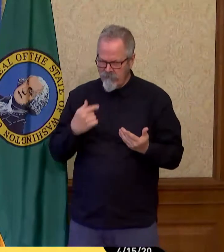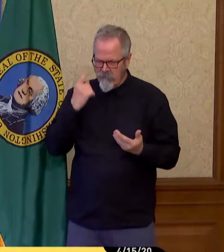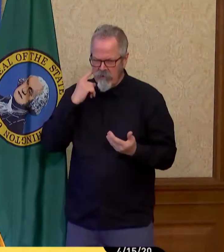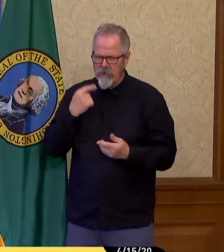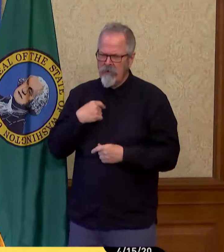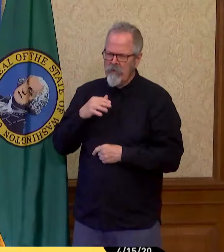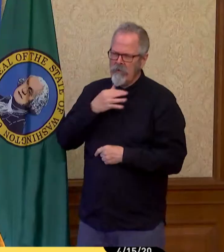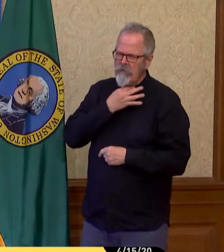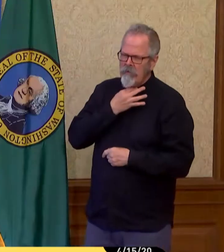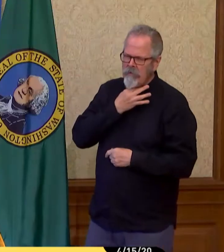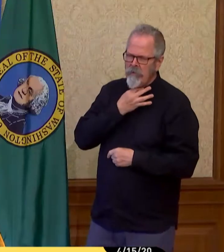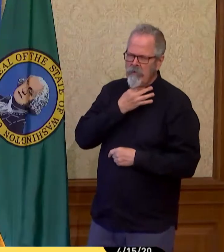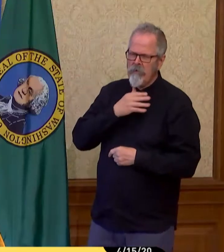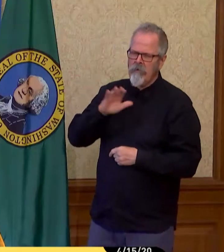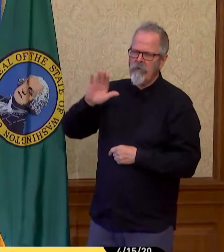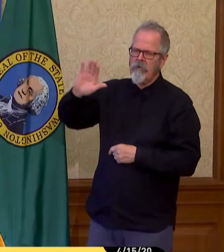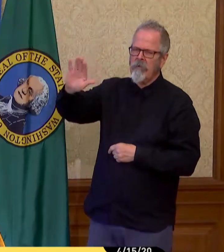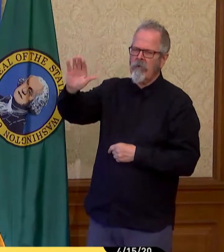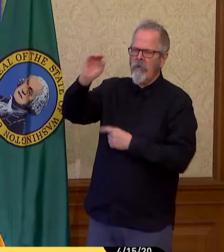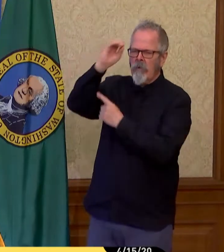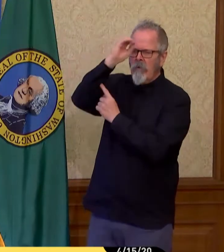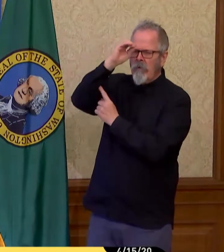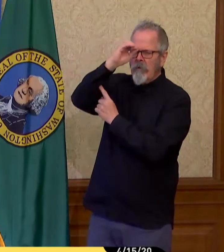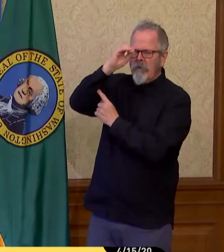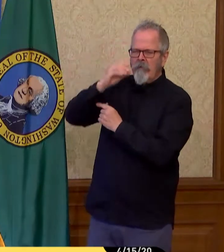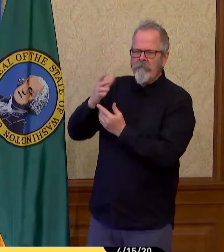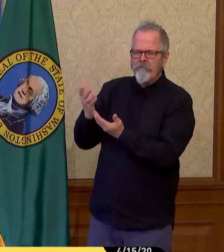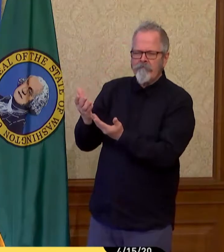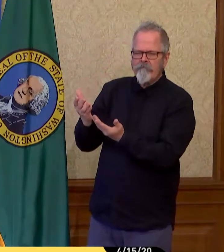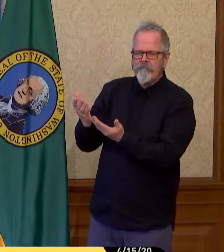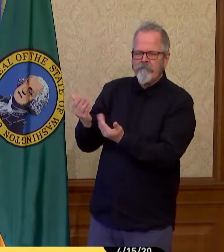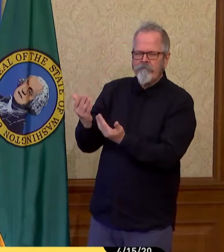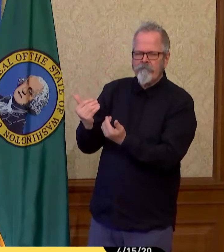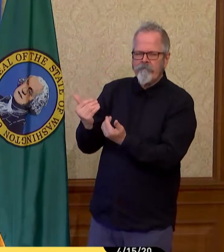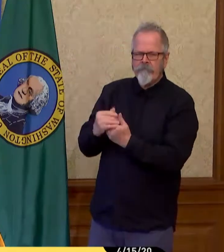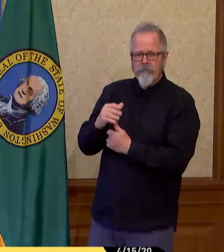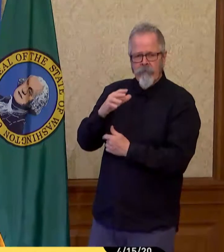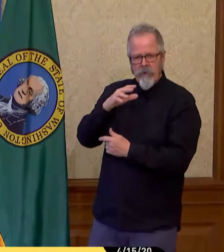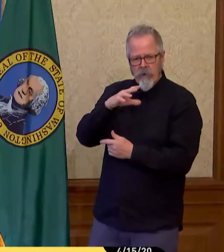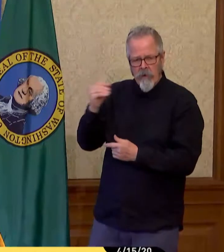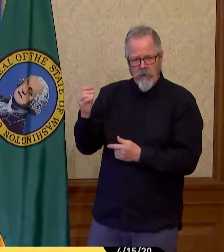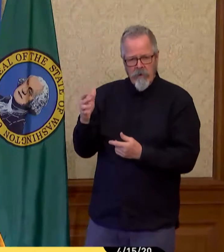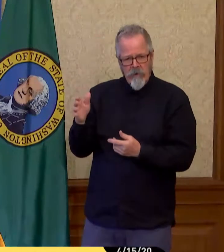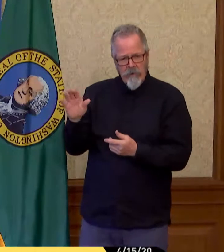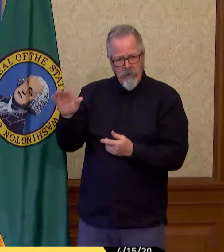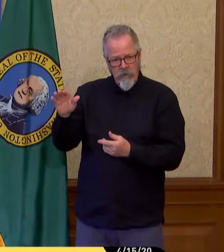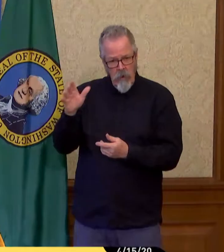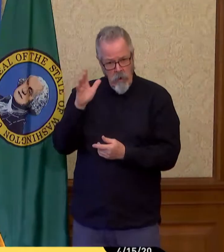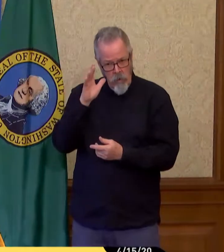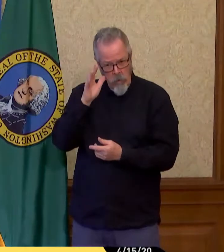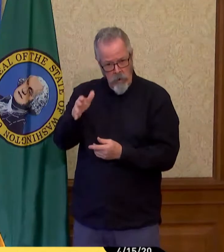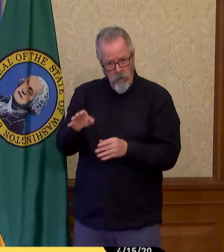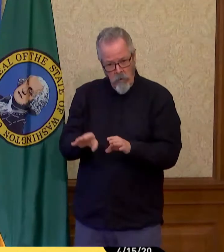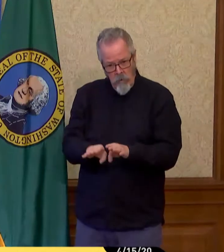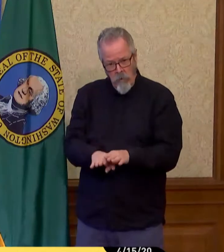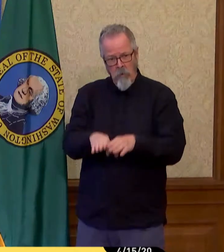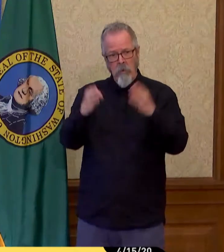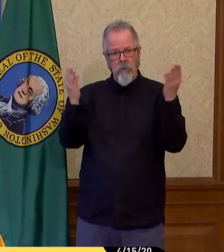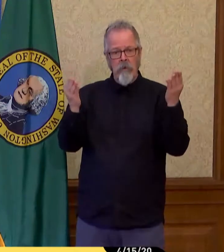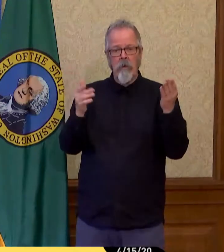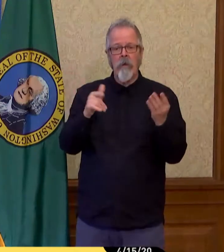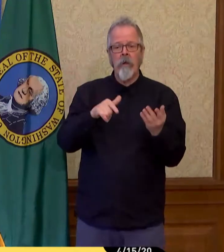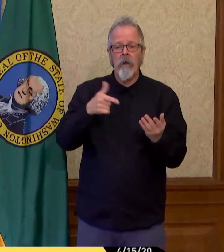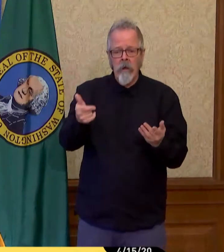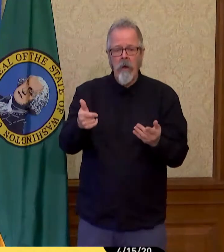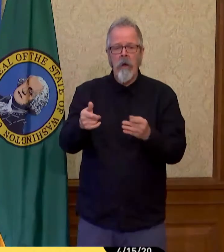that might look like, and if you could give us any examples of what parts of the economy may open first and when. Well, I think